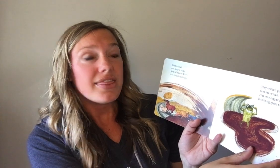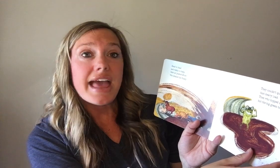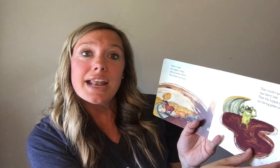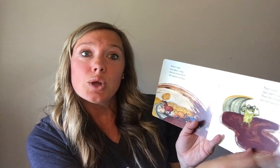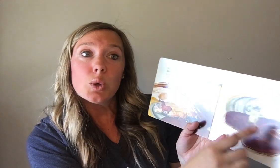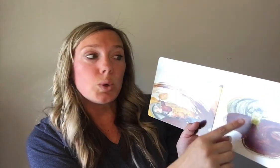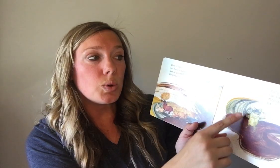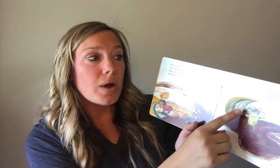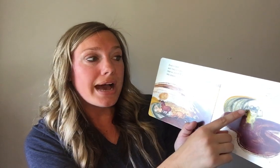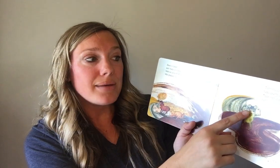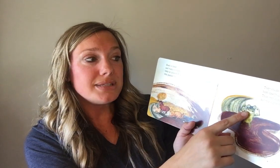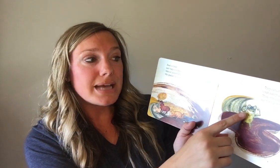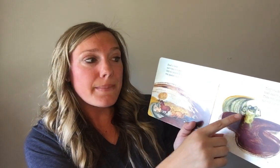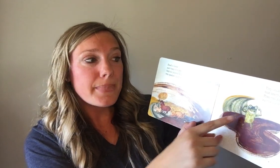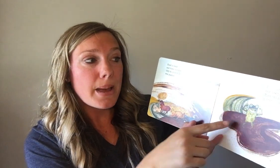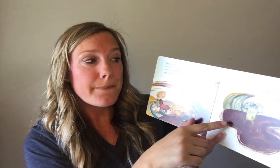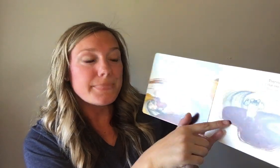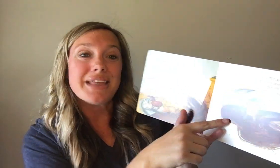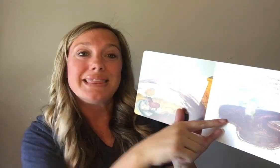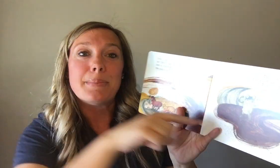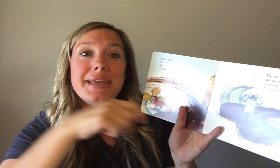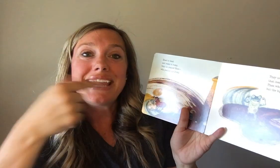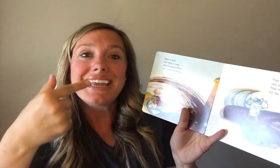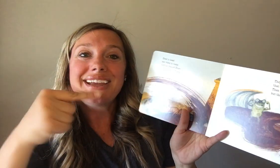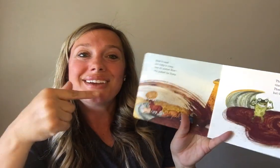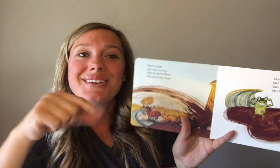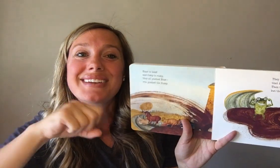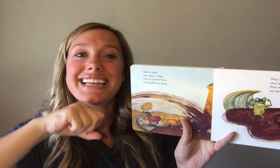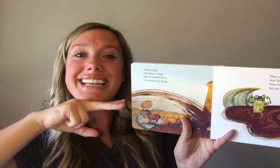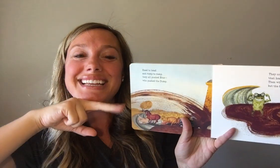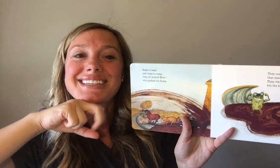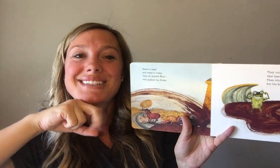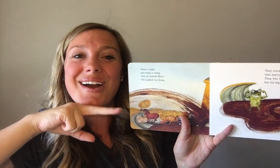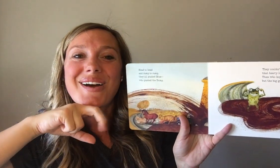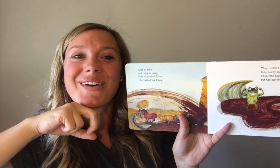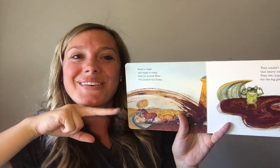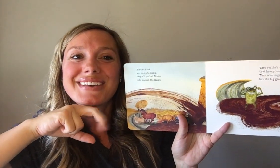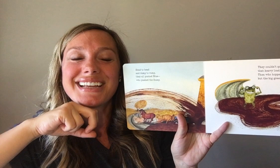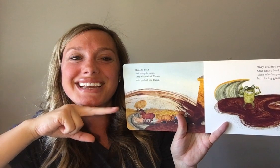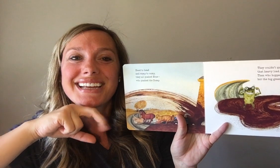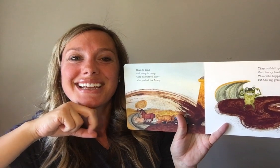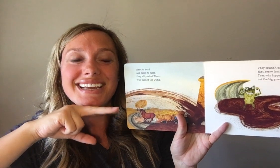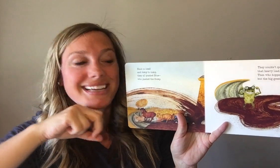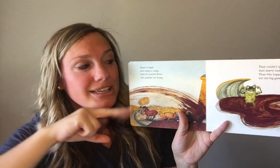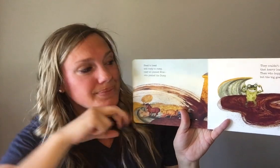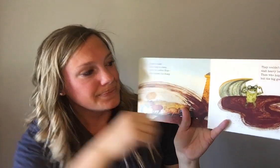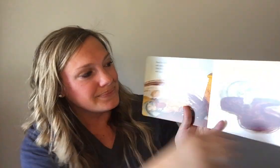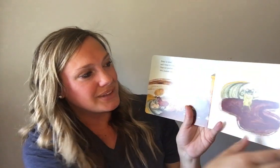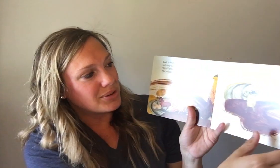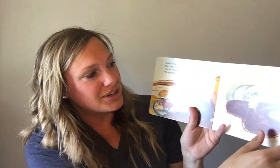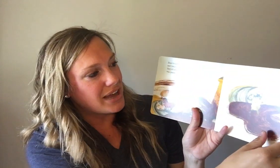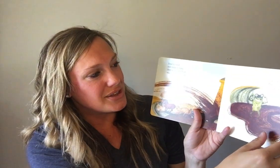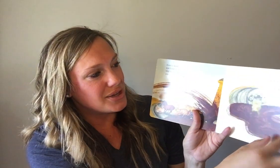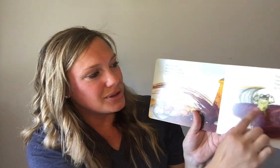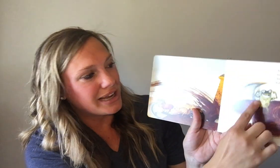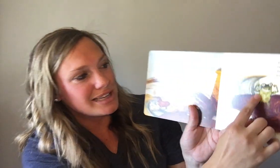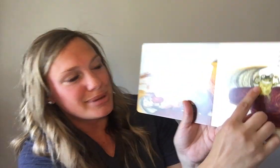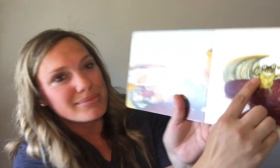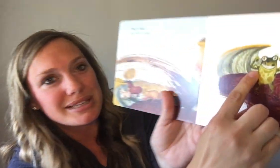Then who hopped up but the big green toad? I wonder how the toad, look at his big muscles.